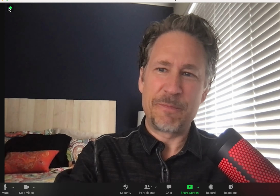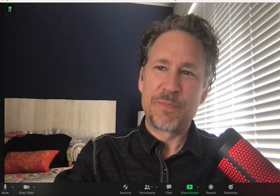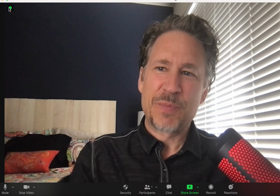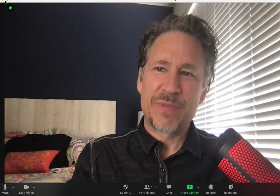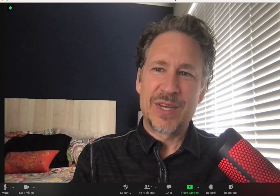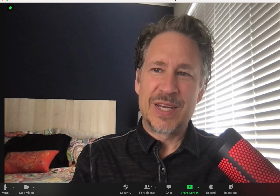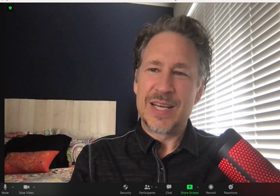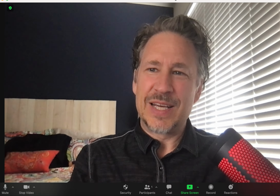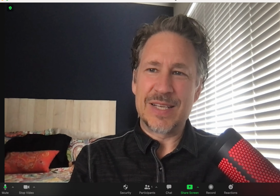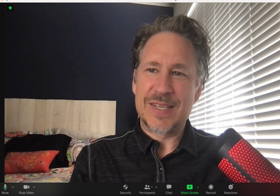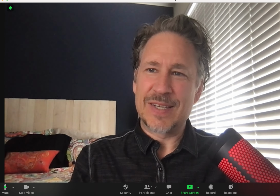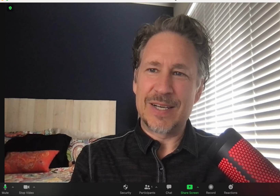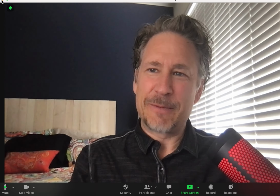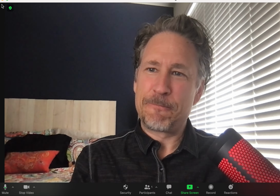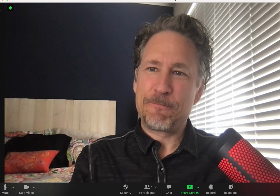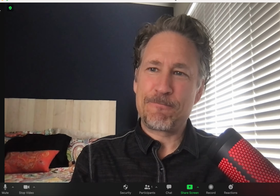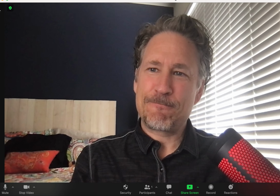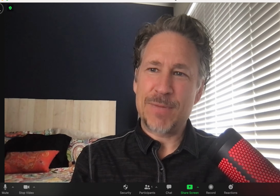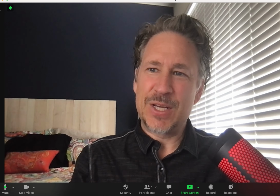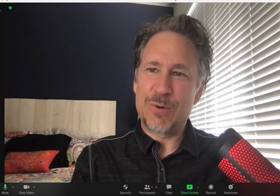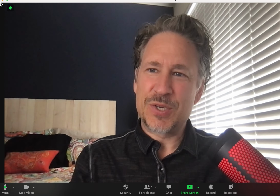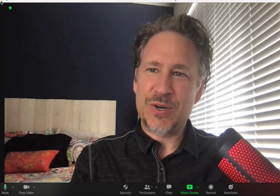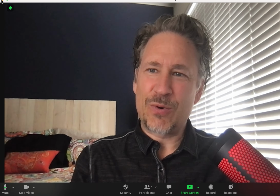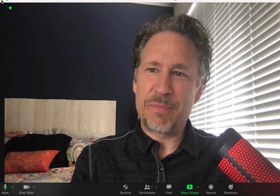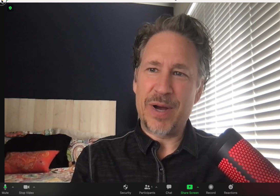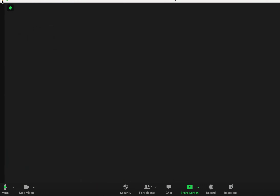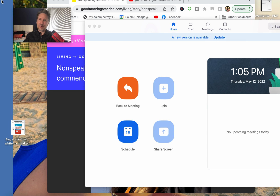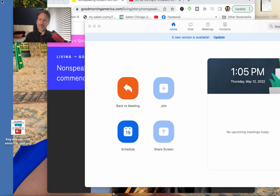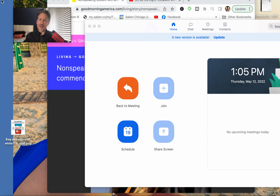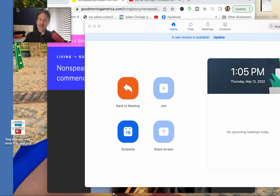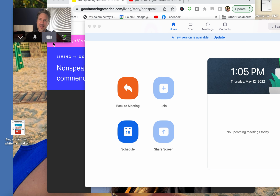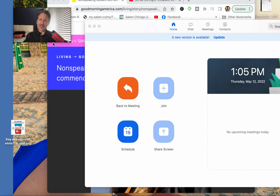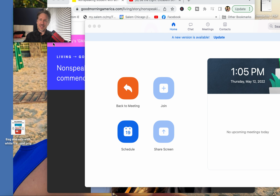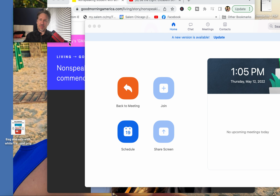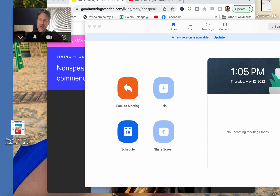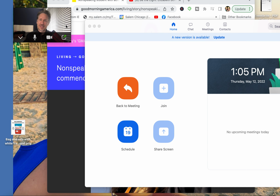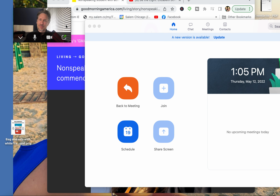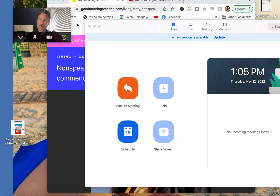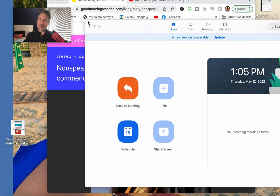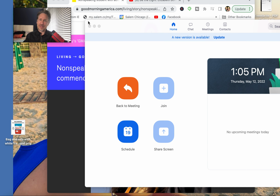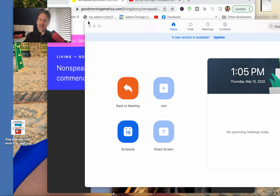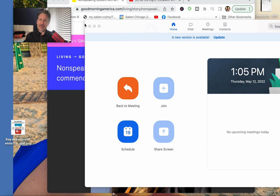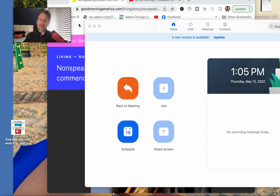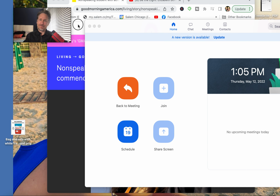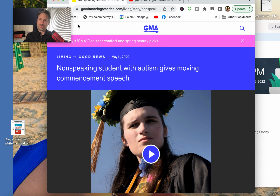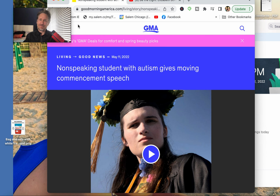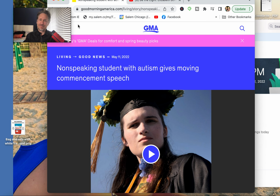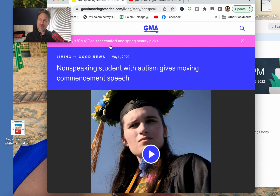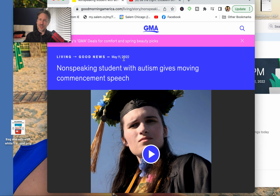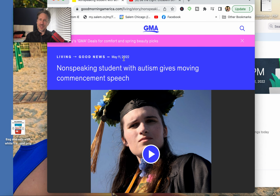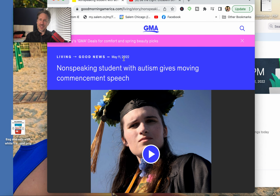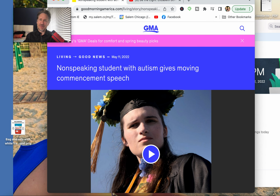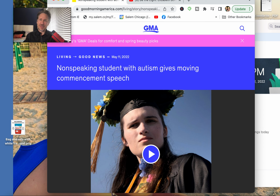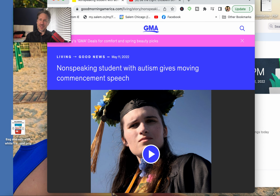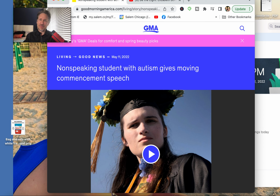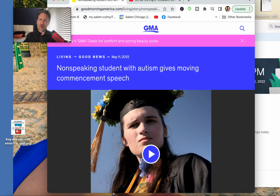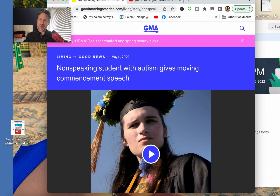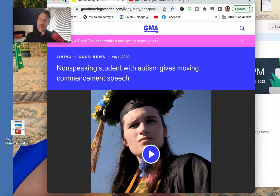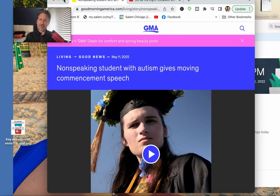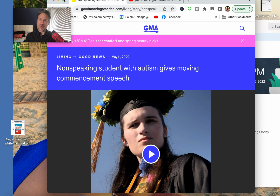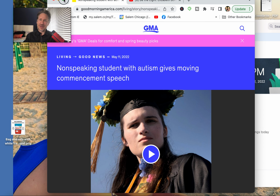of it. It's you know, a stark reminder of anything that's possible. And she doesn't even